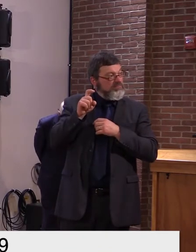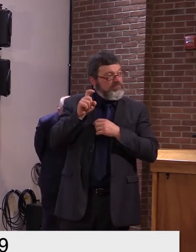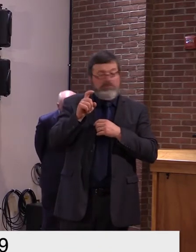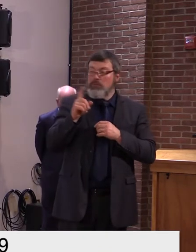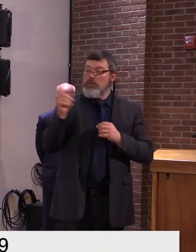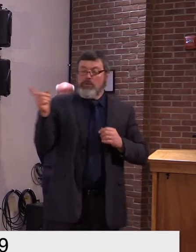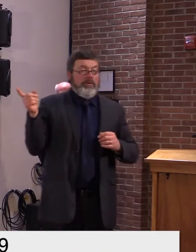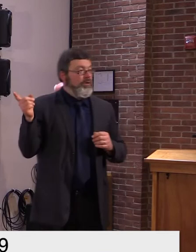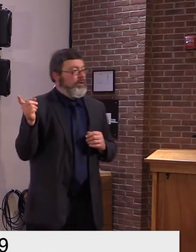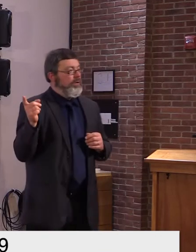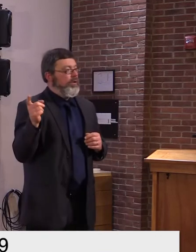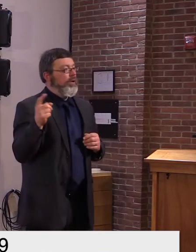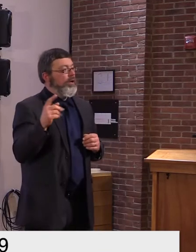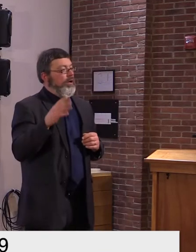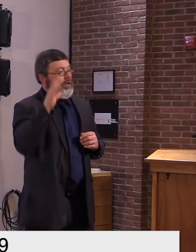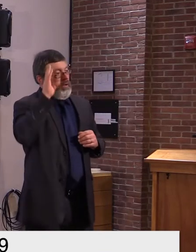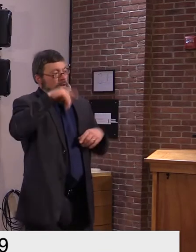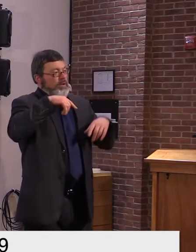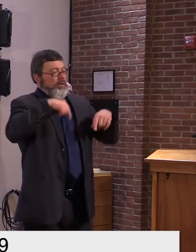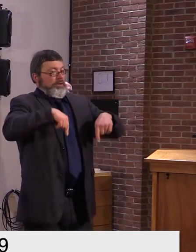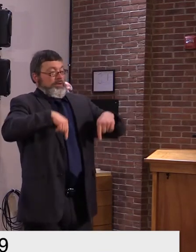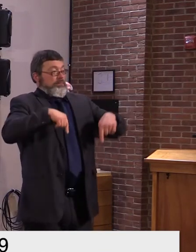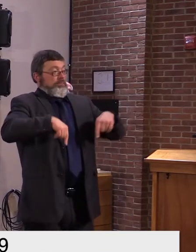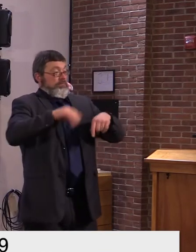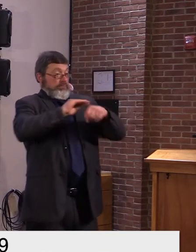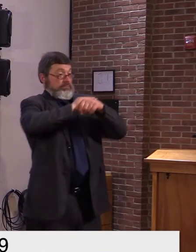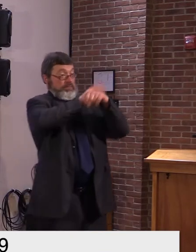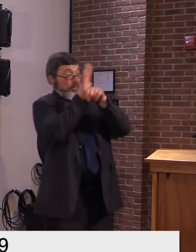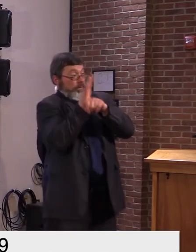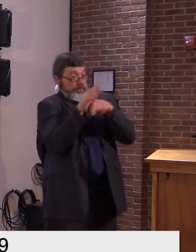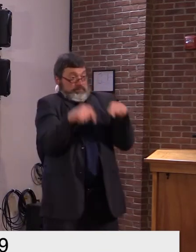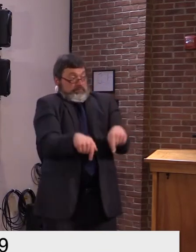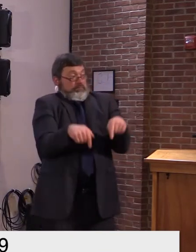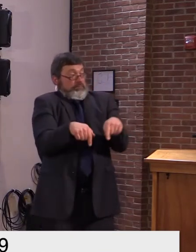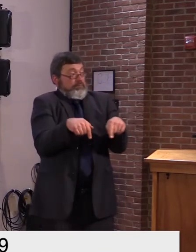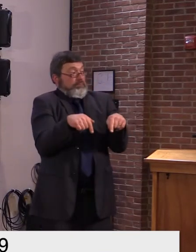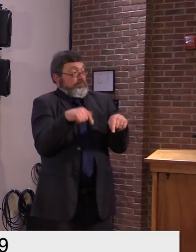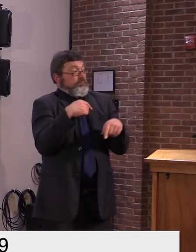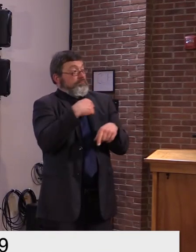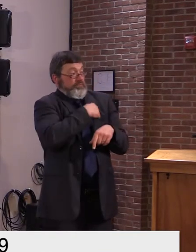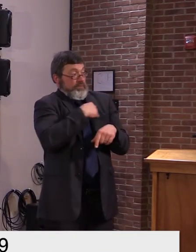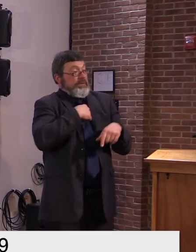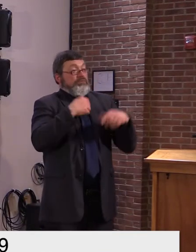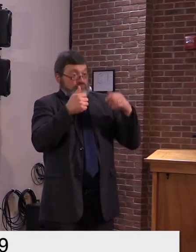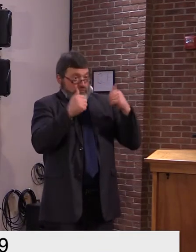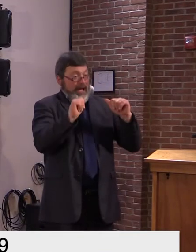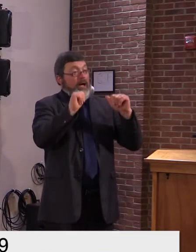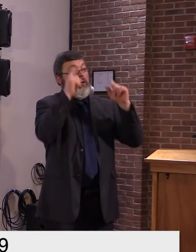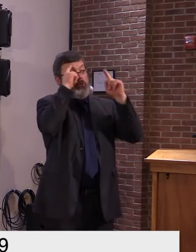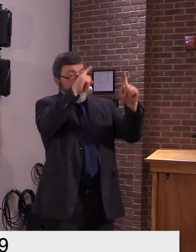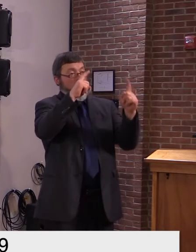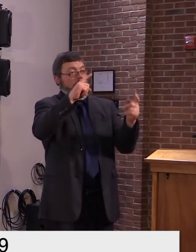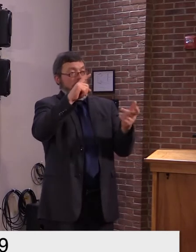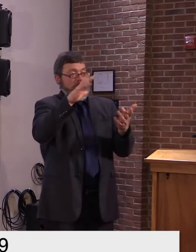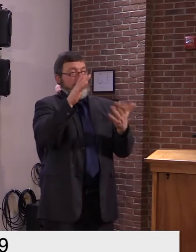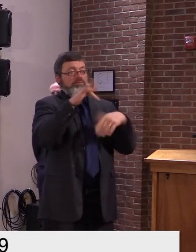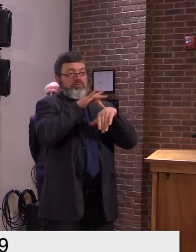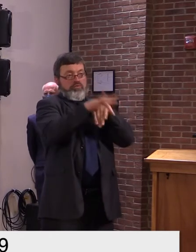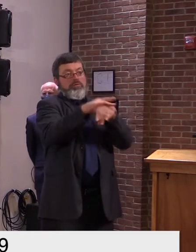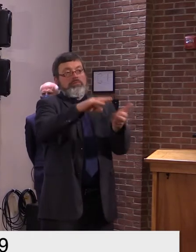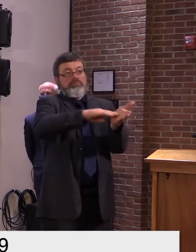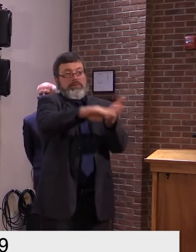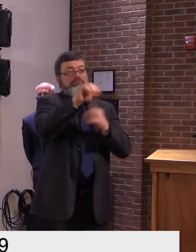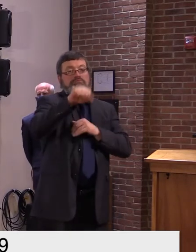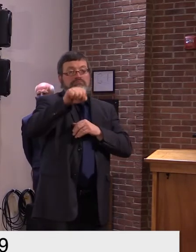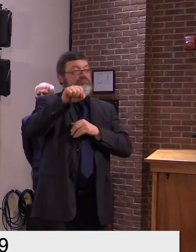pandemic hit, we have been releasing as necessary. The number of offenders in